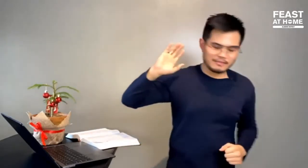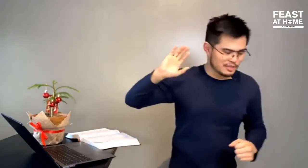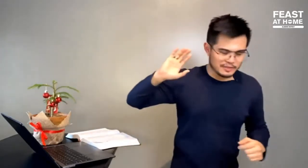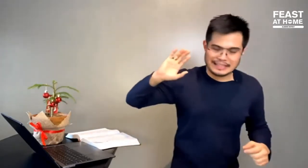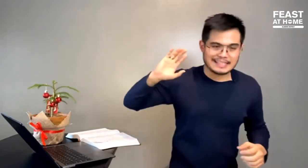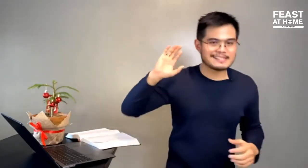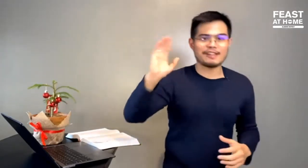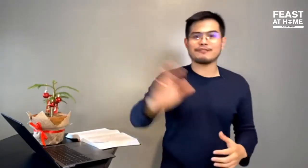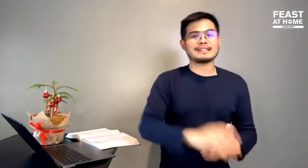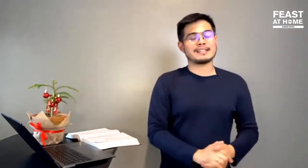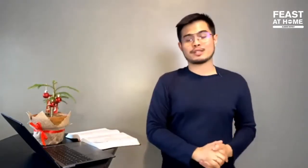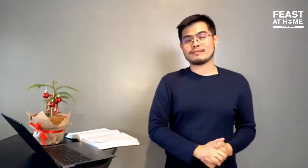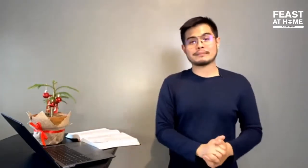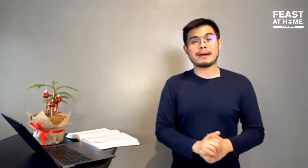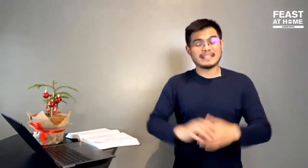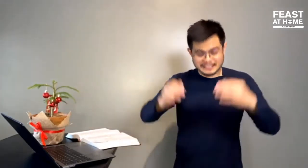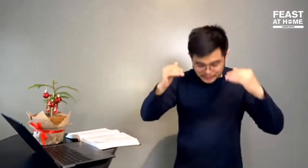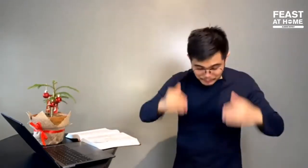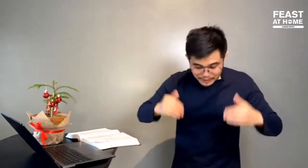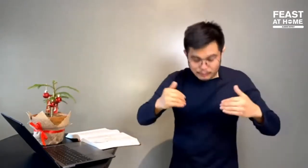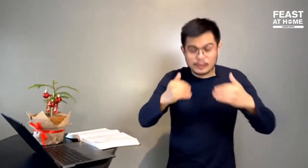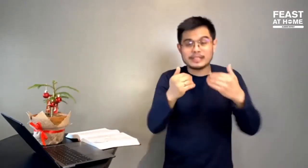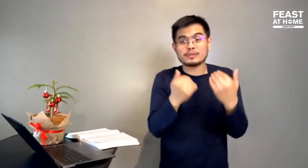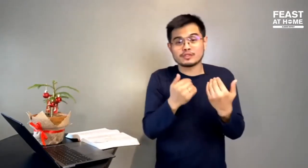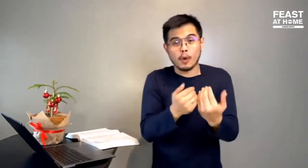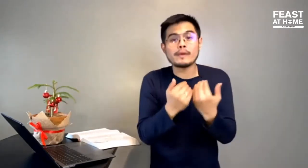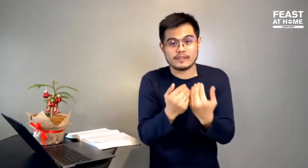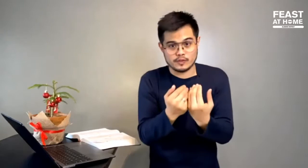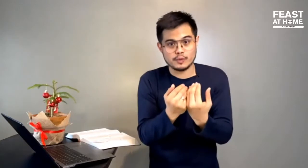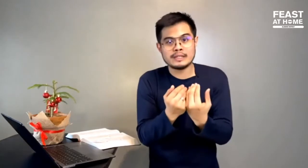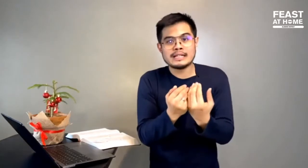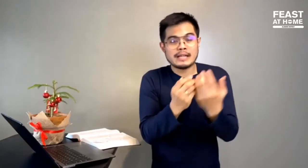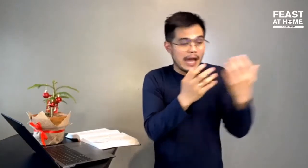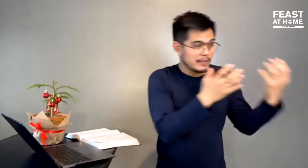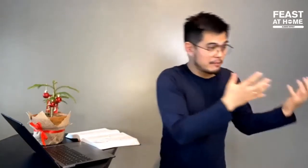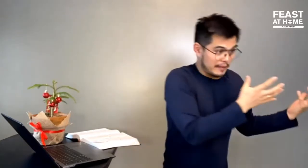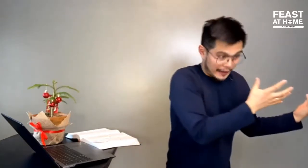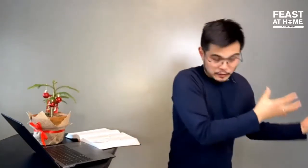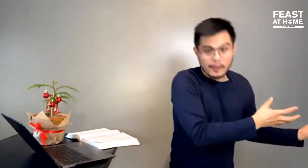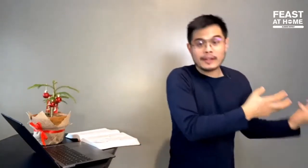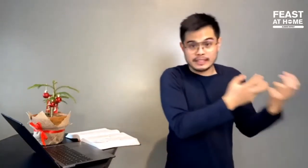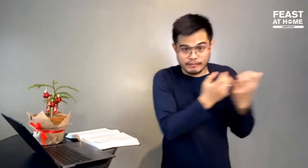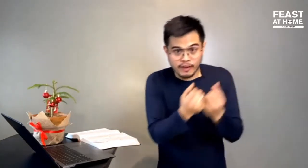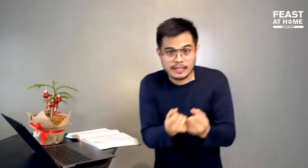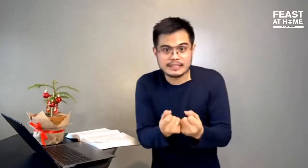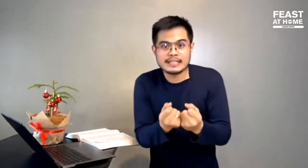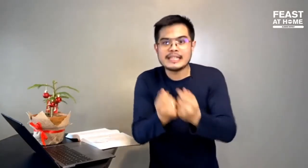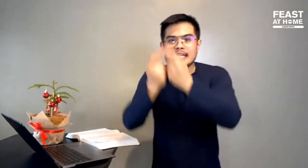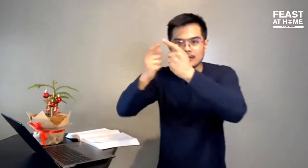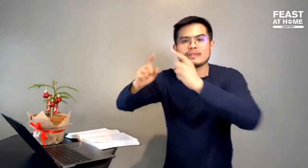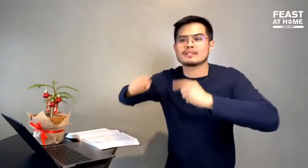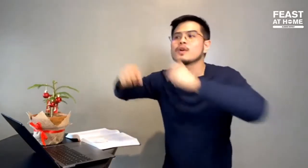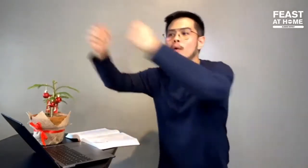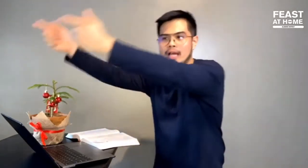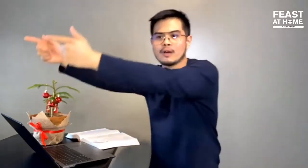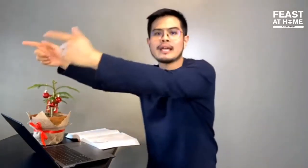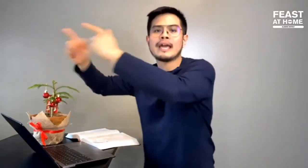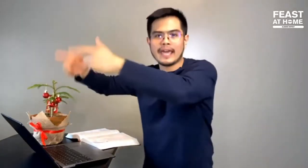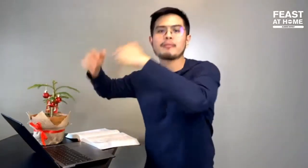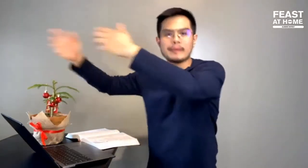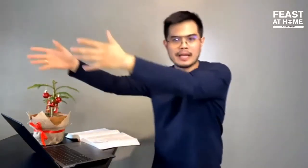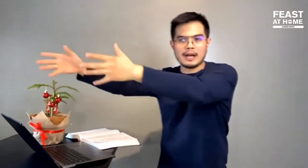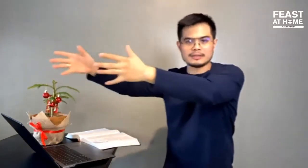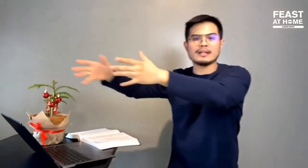honored just really the selflessness of that man, that in spite of what he was going through, having experienced a flood, he was going